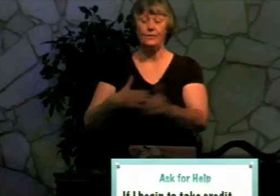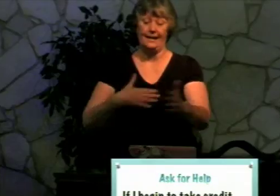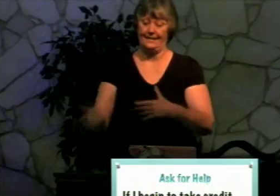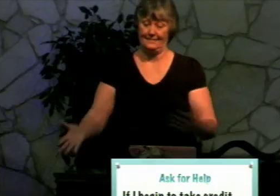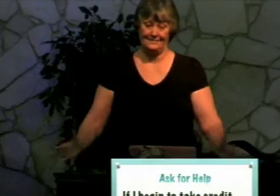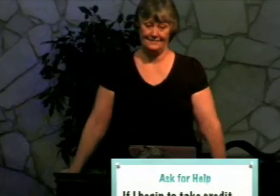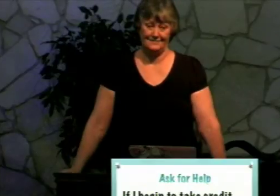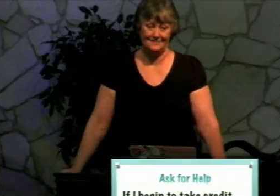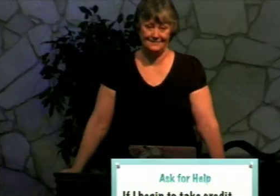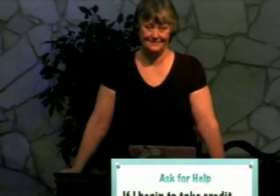anyway.